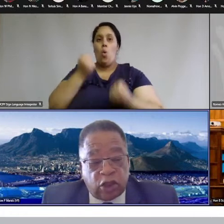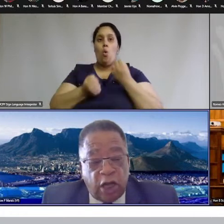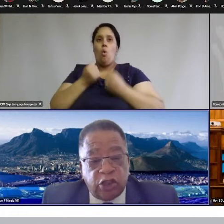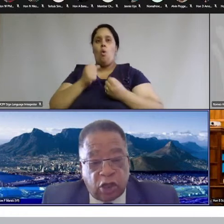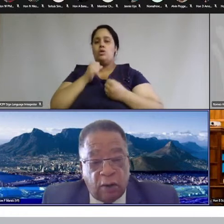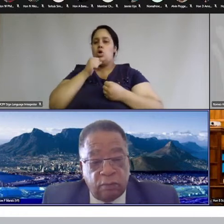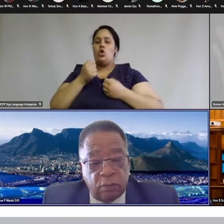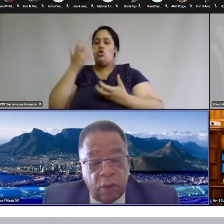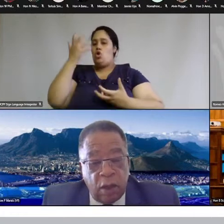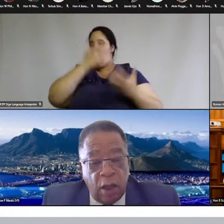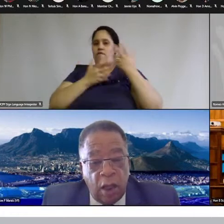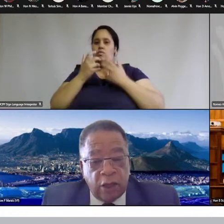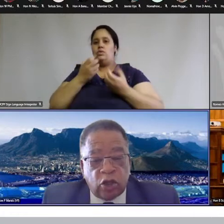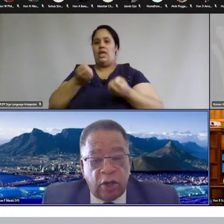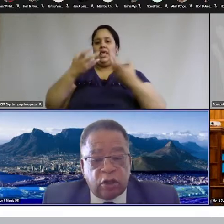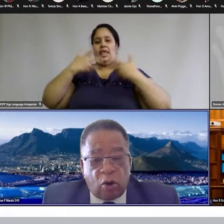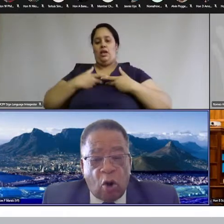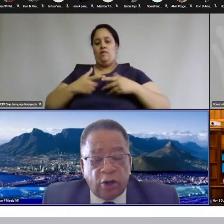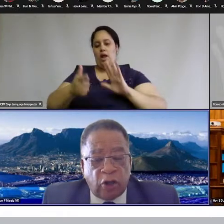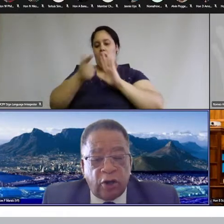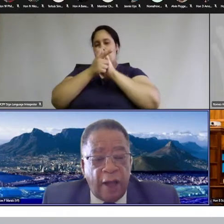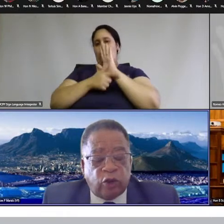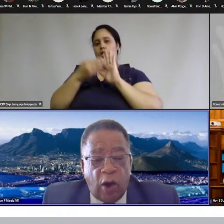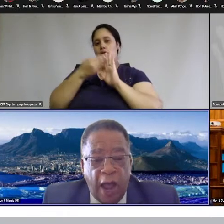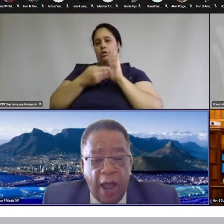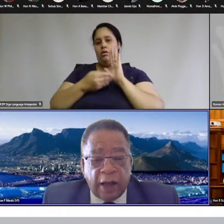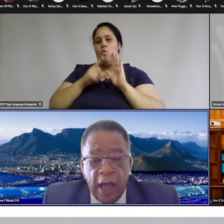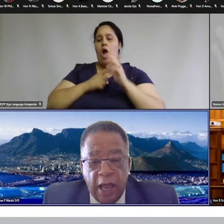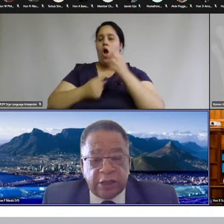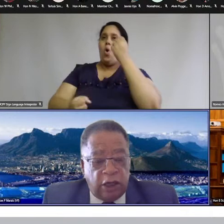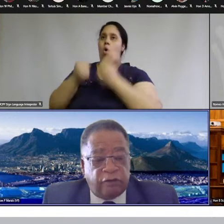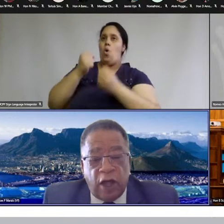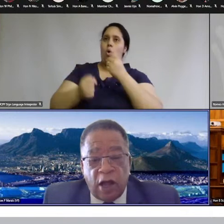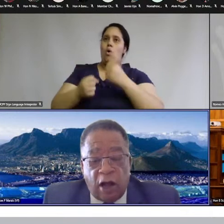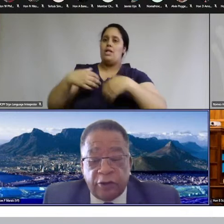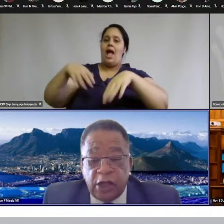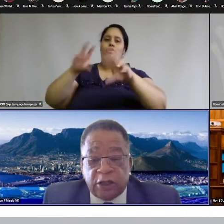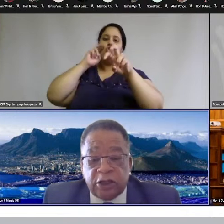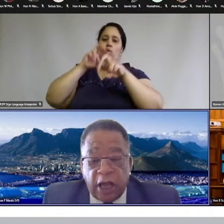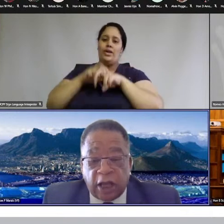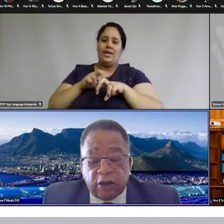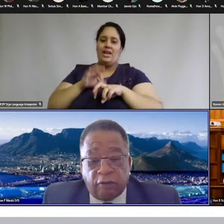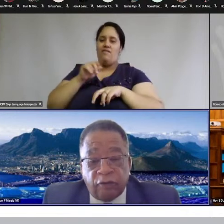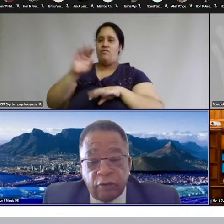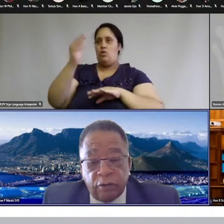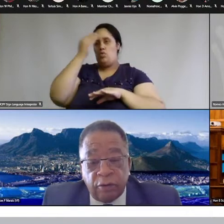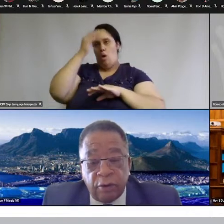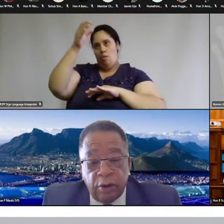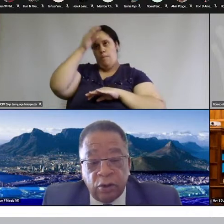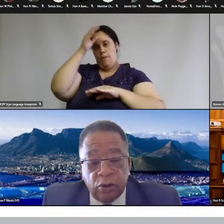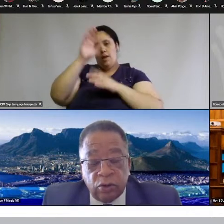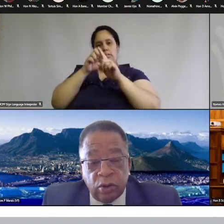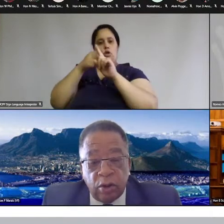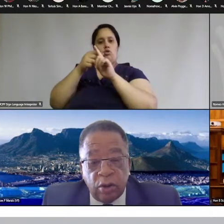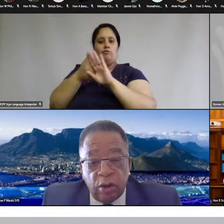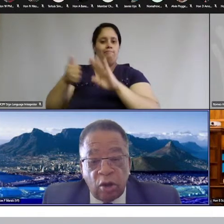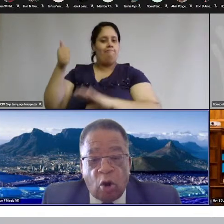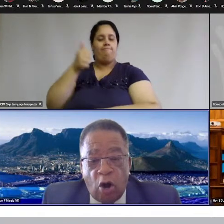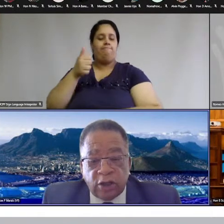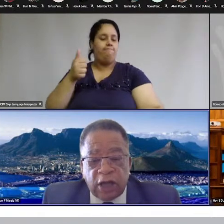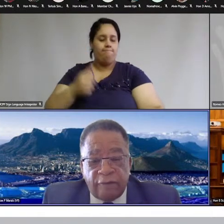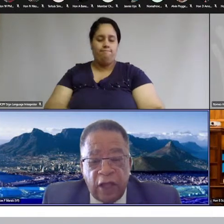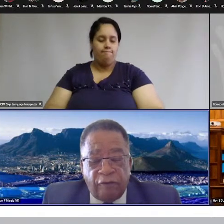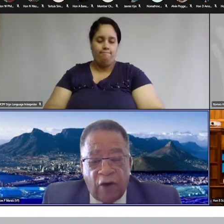the legislature and so that the courts don't have to act as if they are the executive?